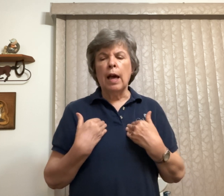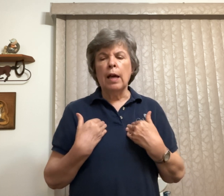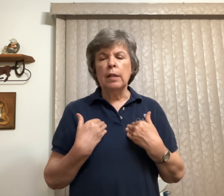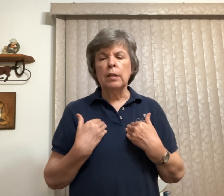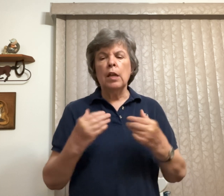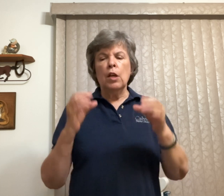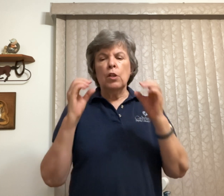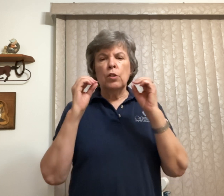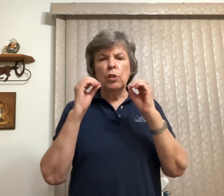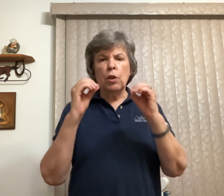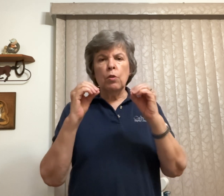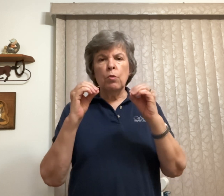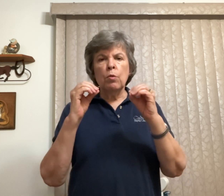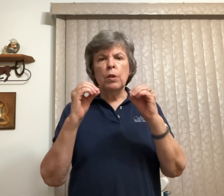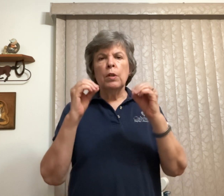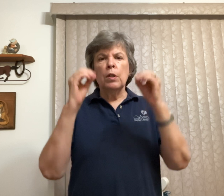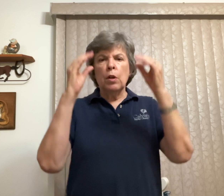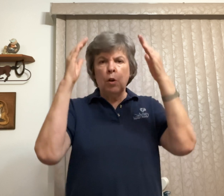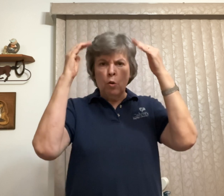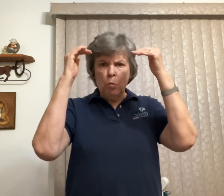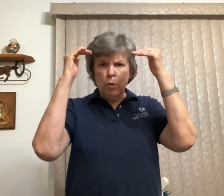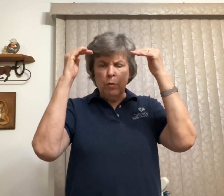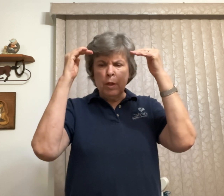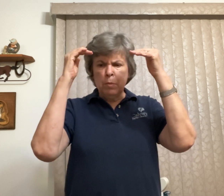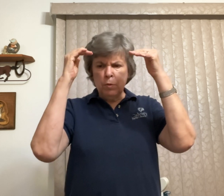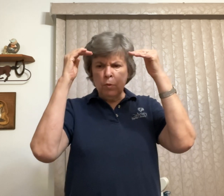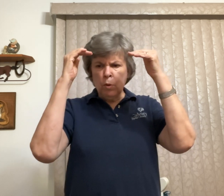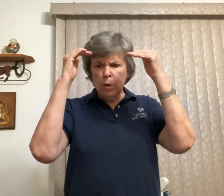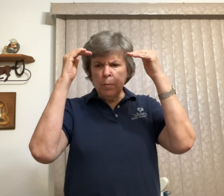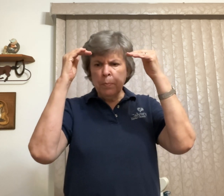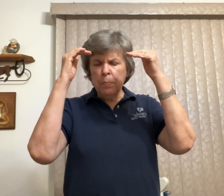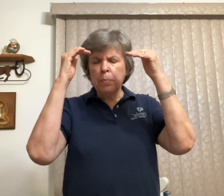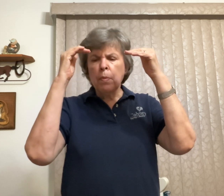had no hope, we've done before.